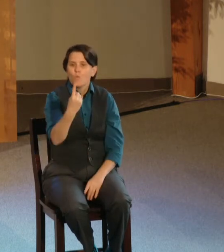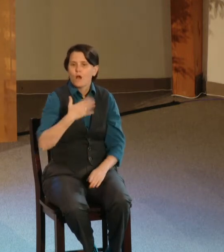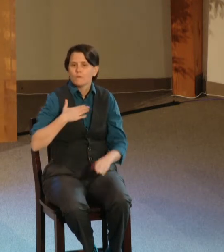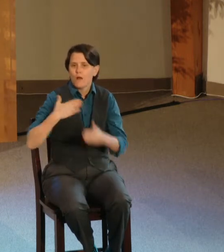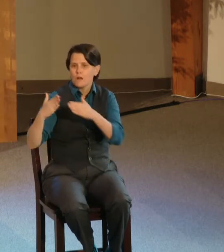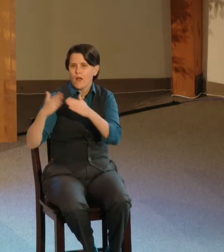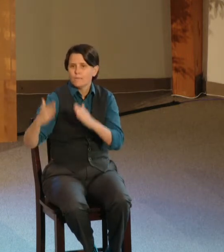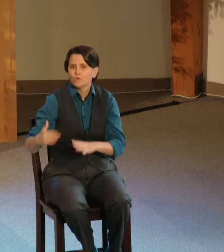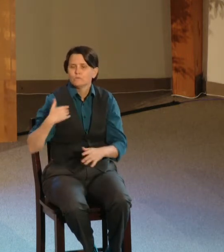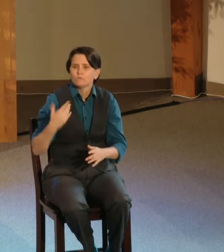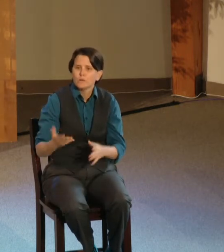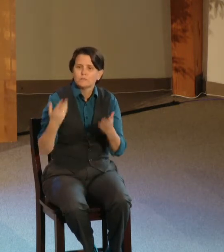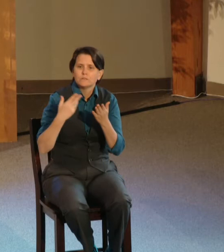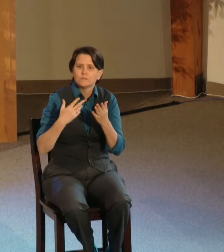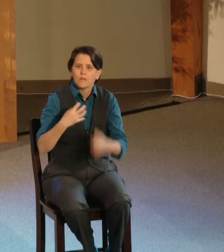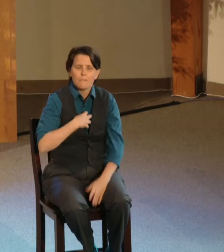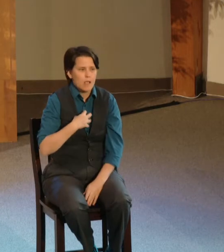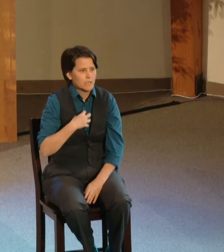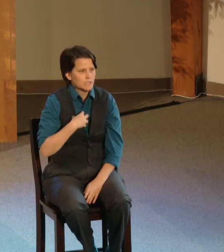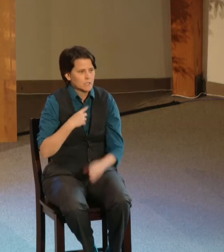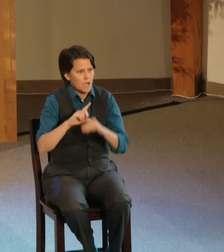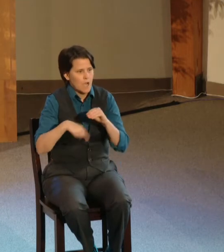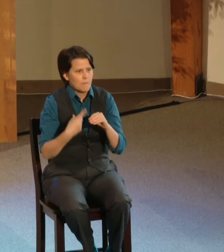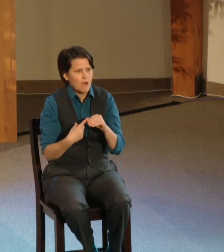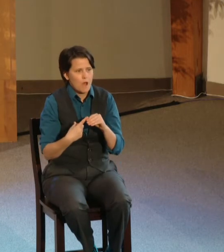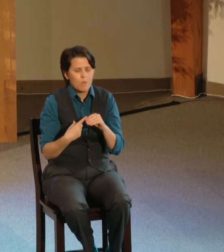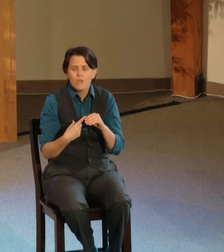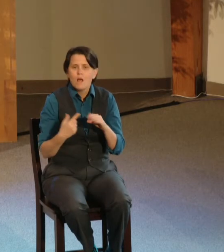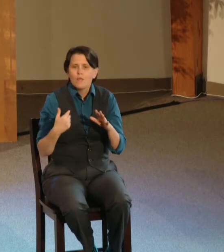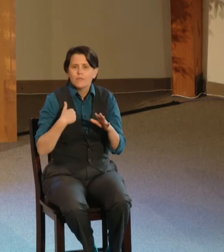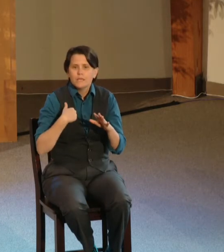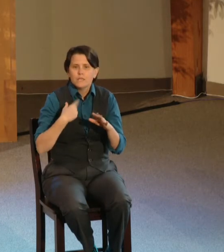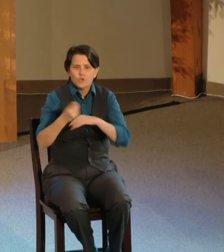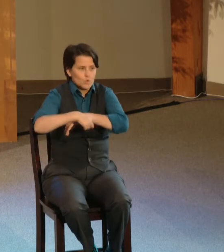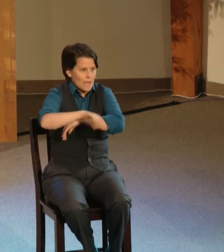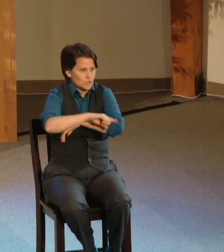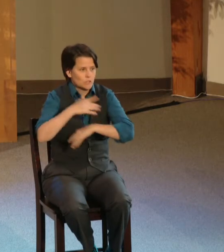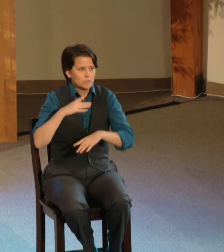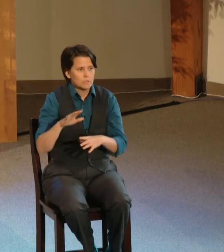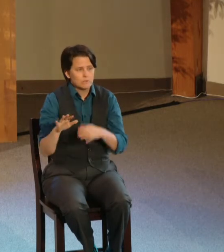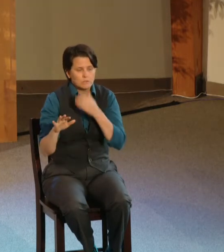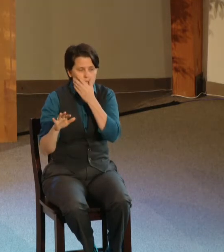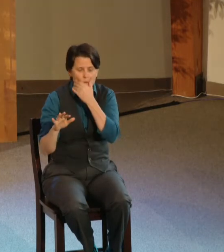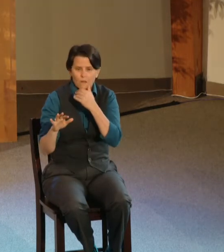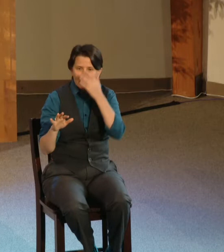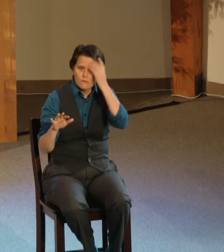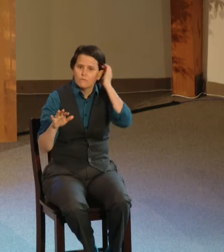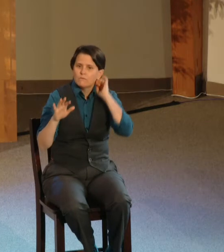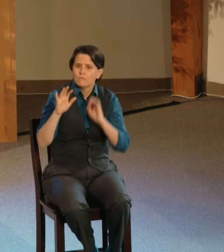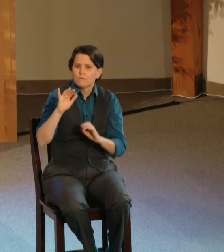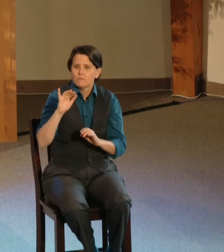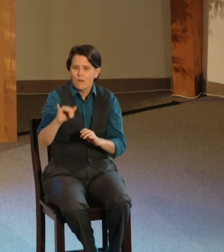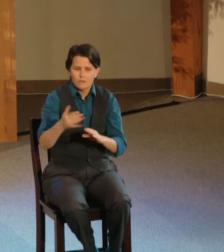was complaining about the trash that the homeless population are creating right at Lakeline Mall